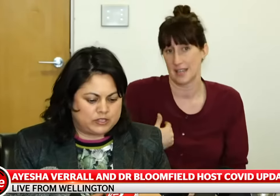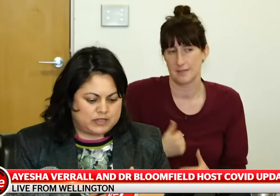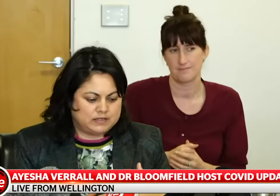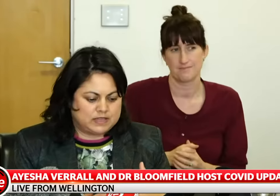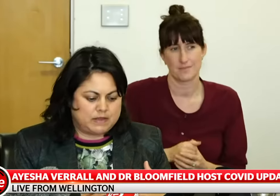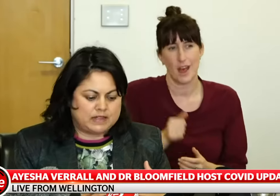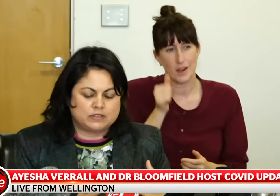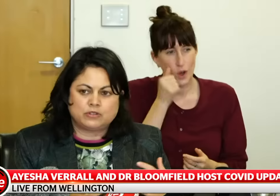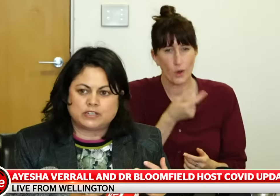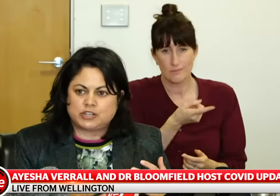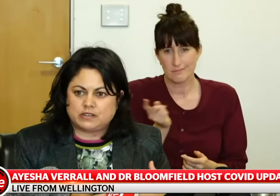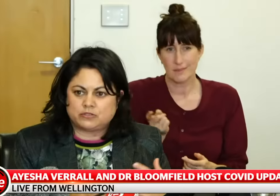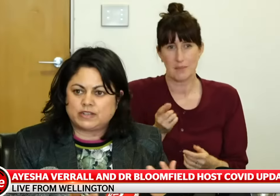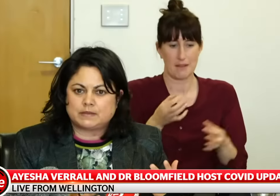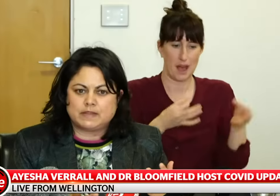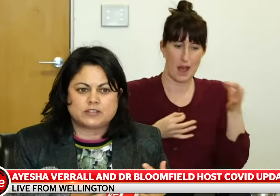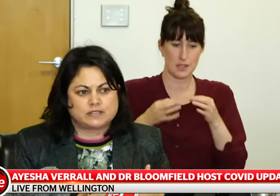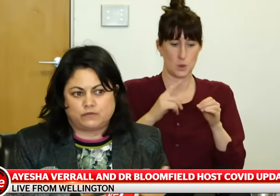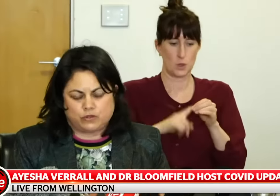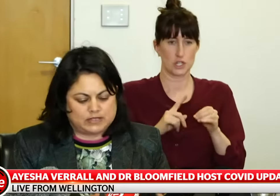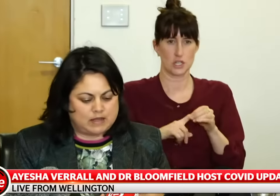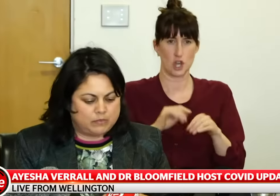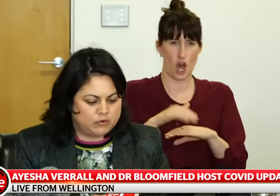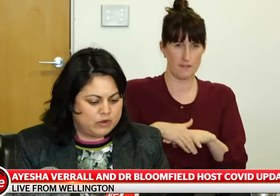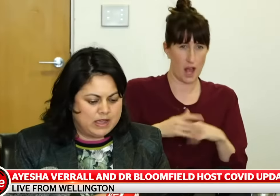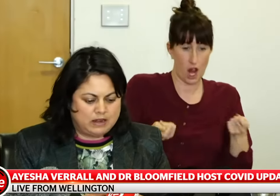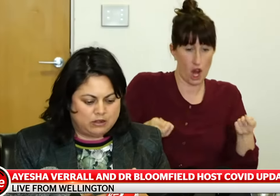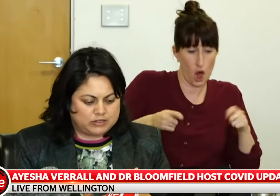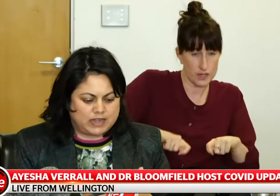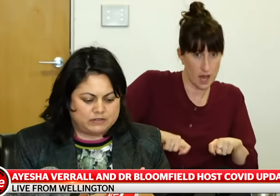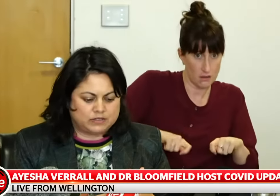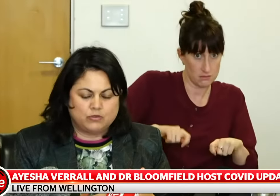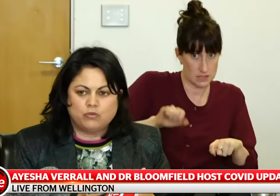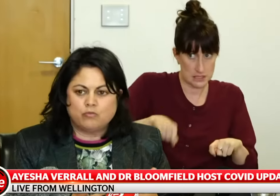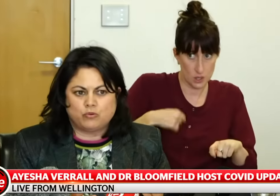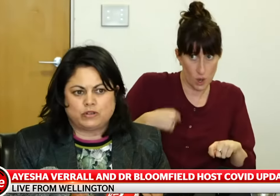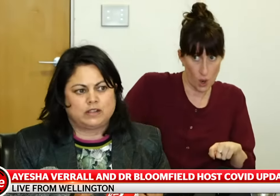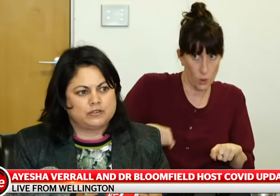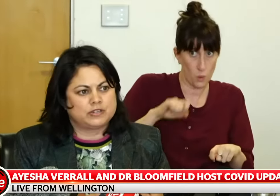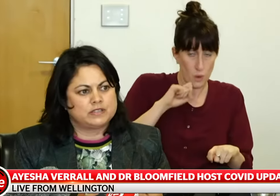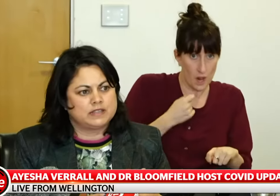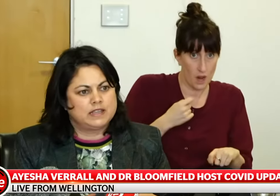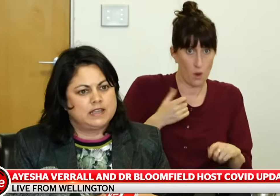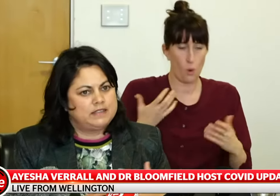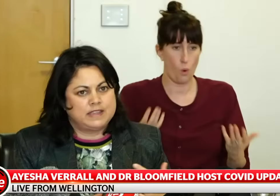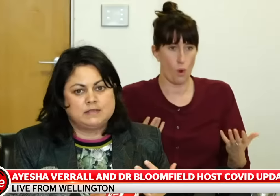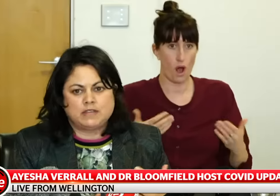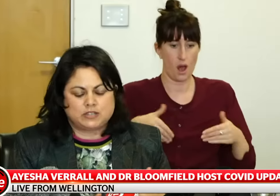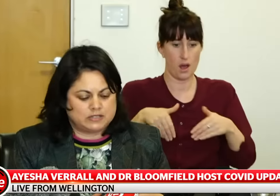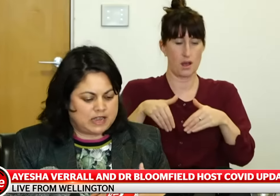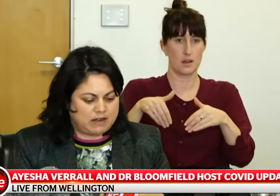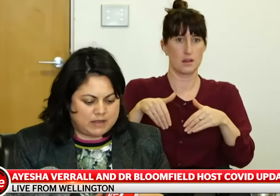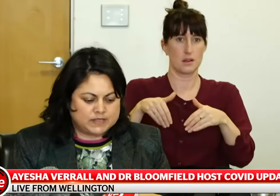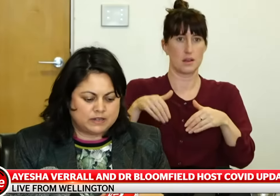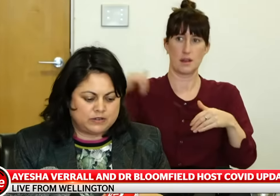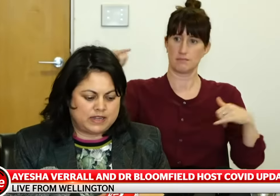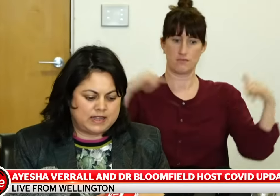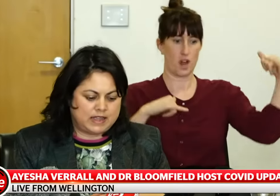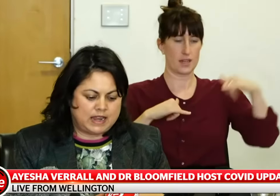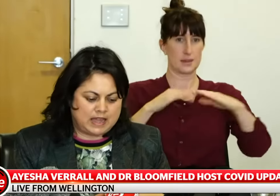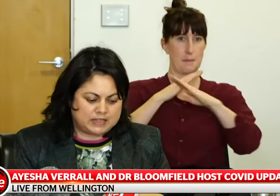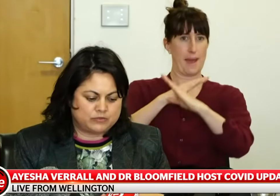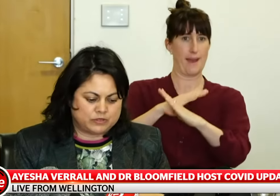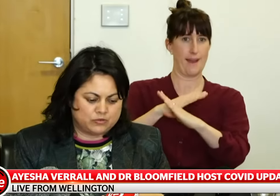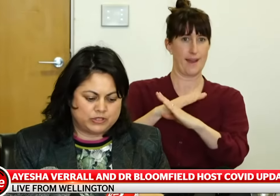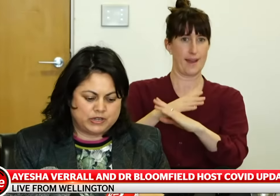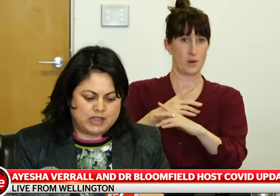have questions about stricter measures, for example, lockdowns or border closures. These measures are absolutely